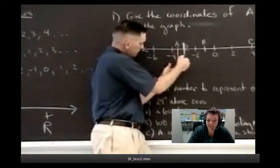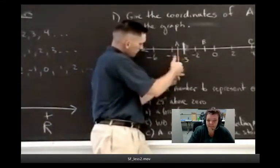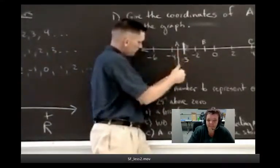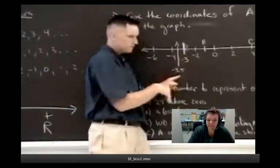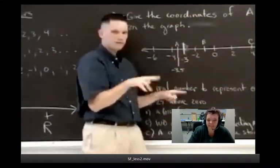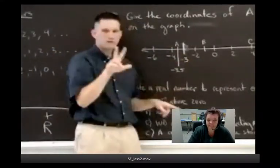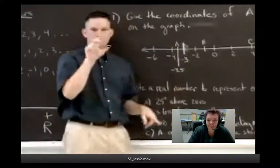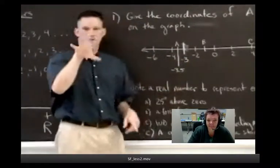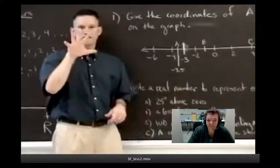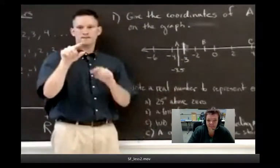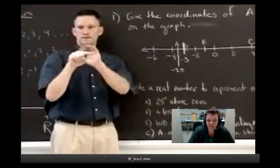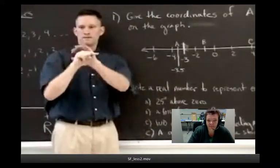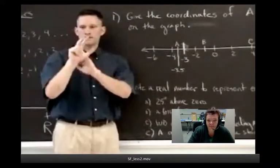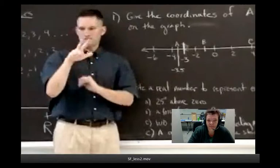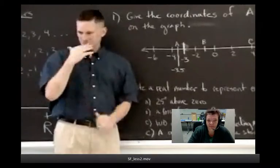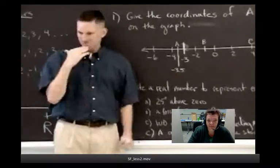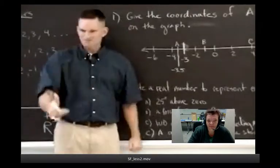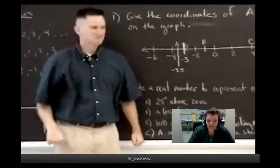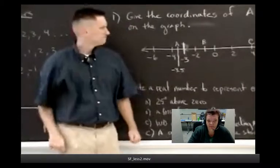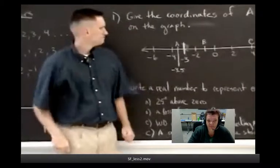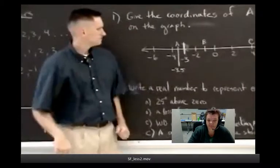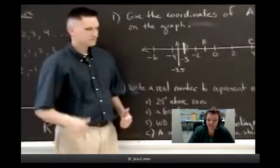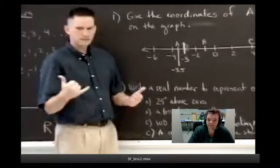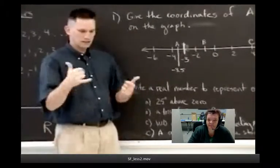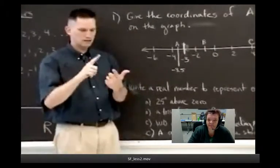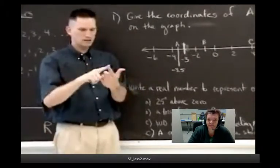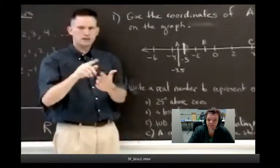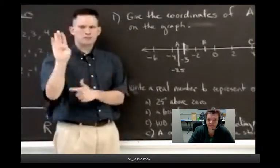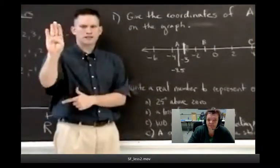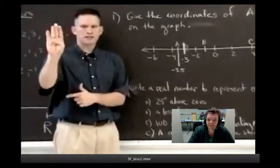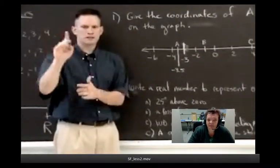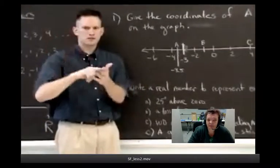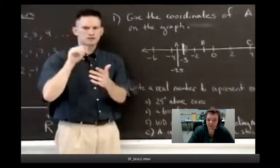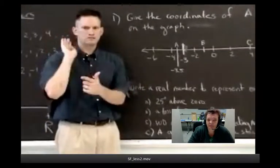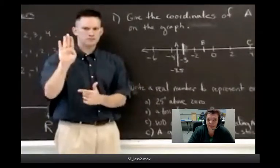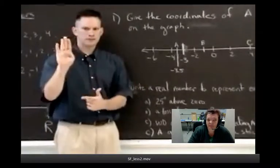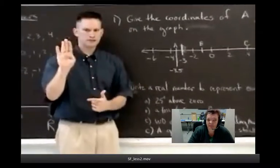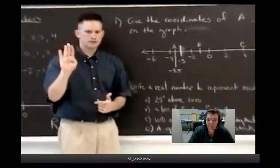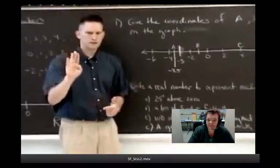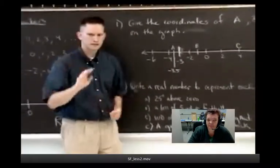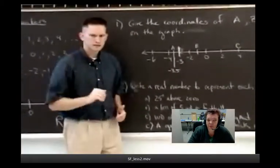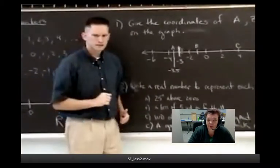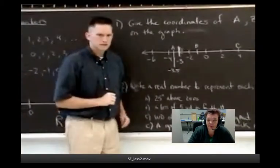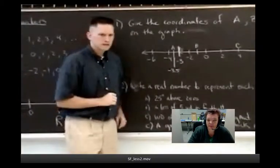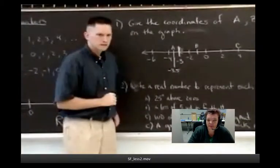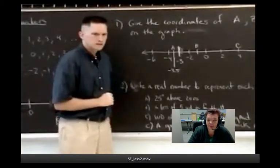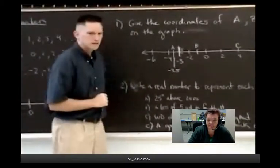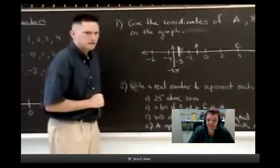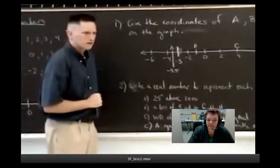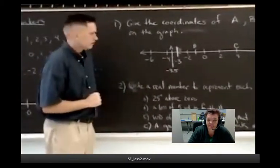How about B? Where is B?